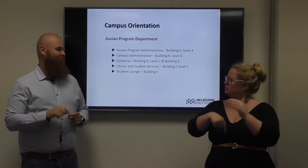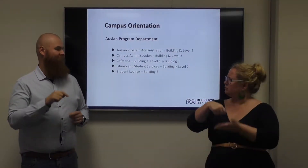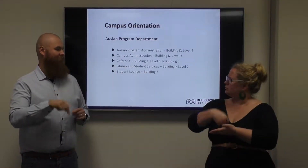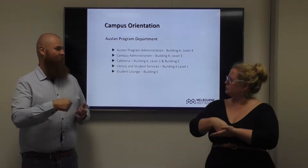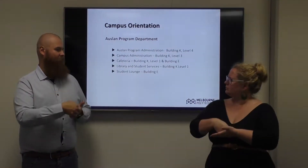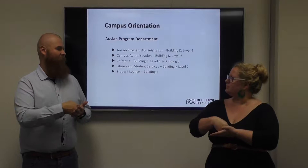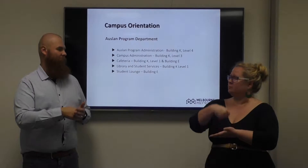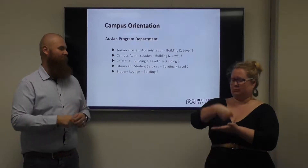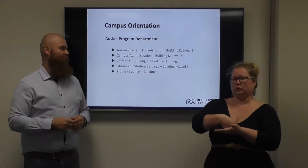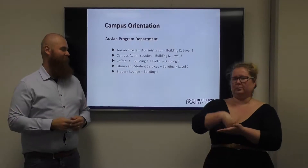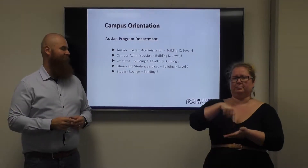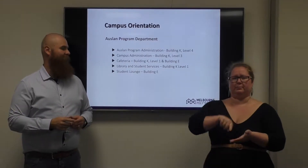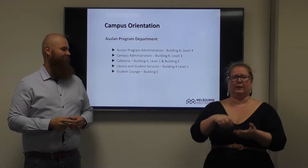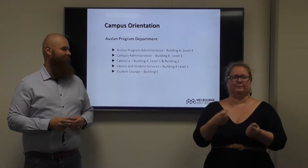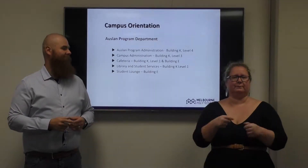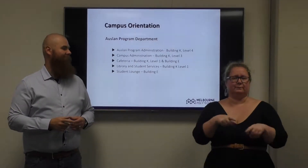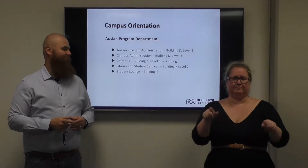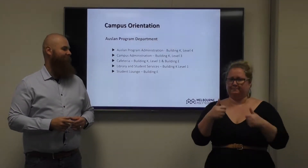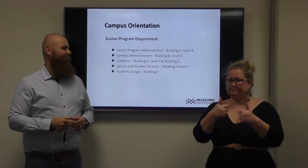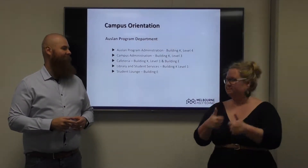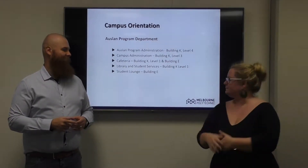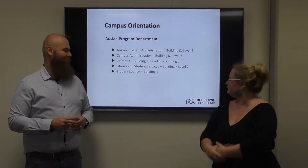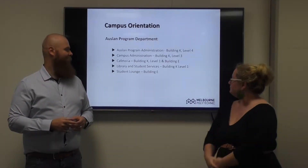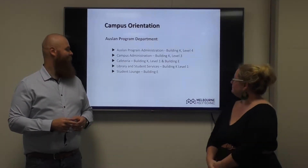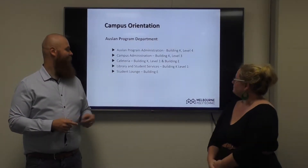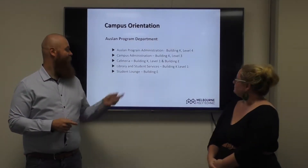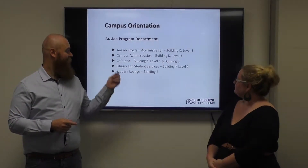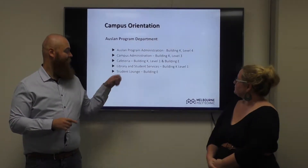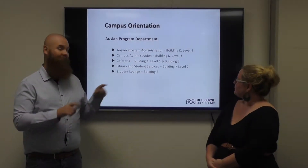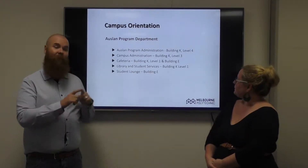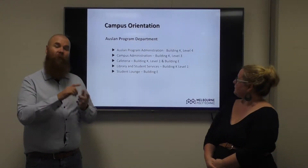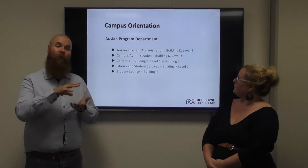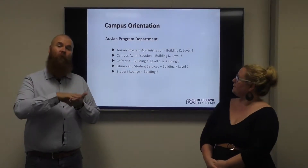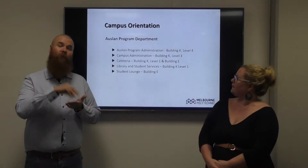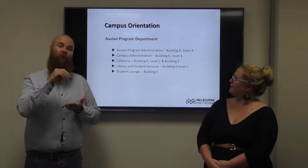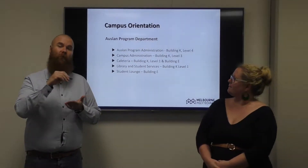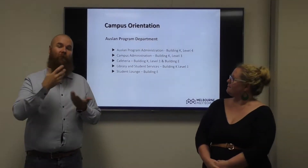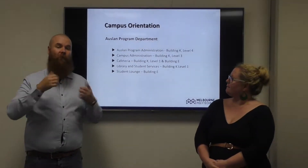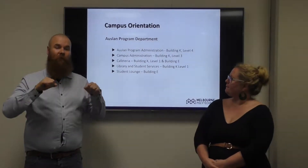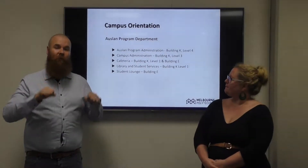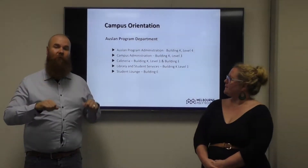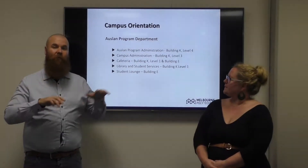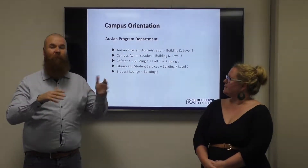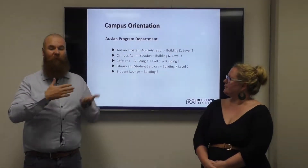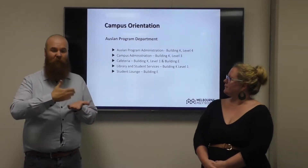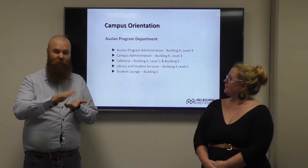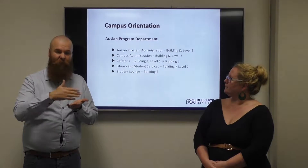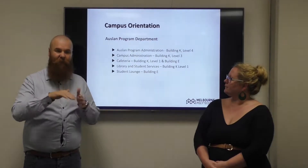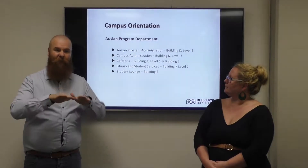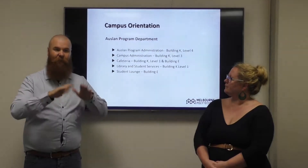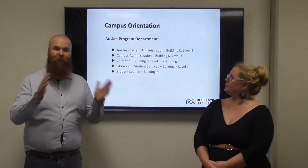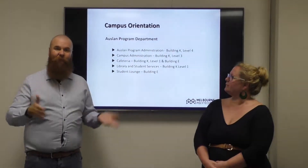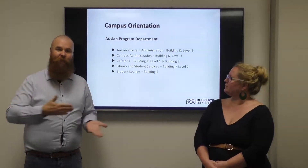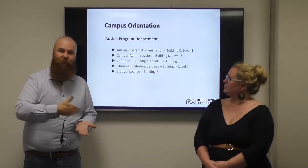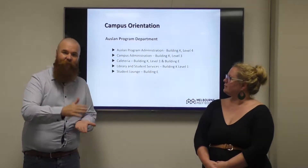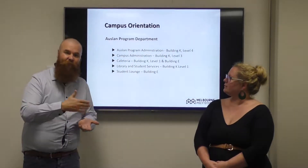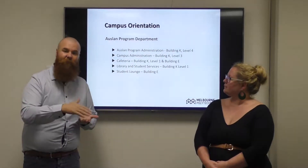Is it on the bottom, on the ground floor, I believe. Okay, and the student lounge. There's a table